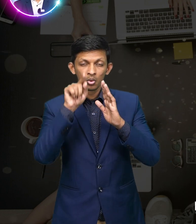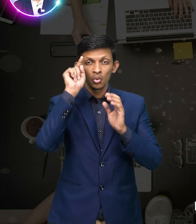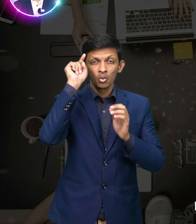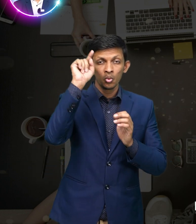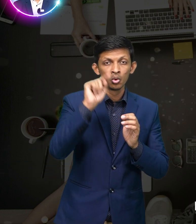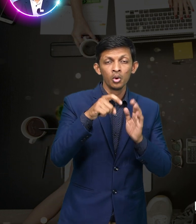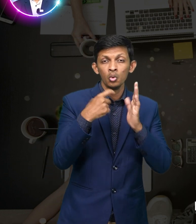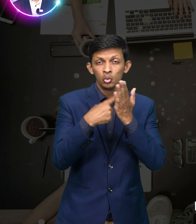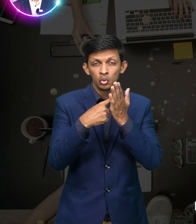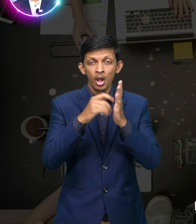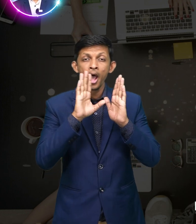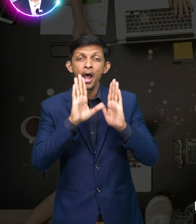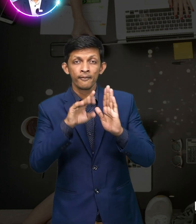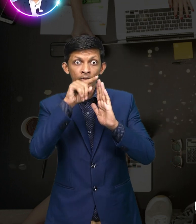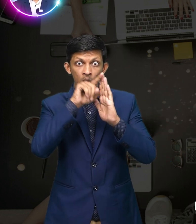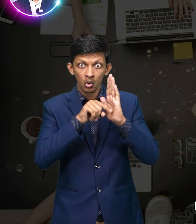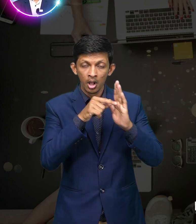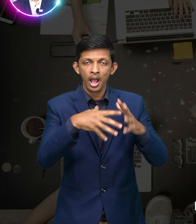Email etiquette.